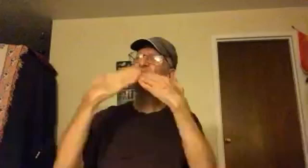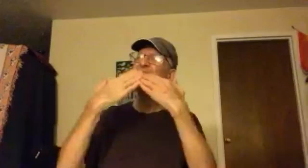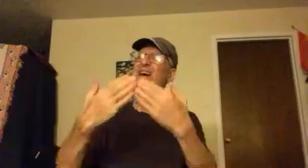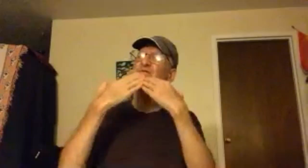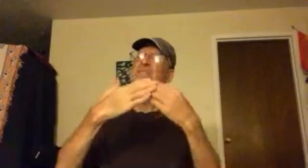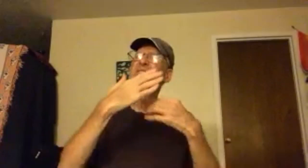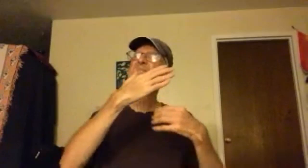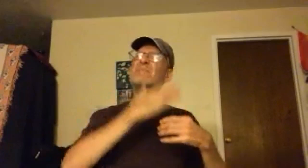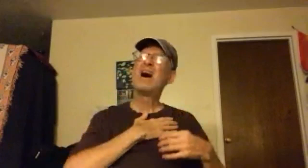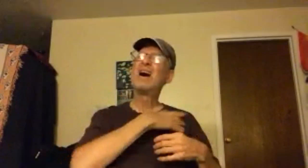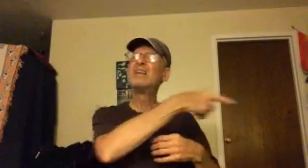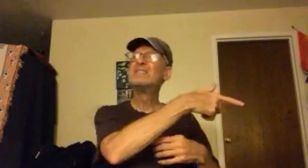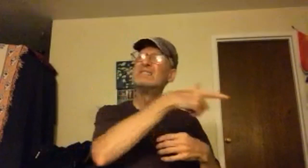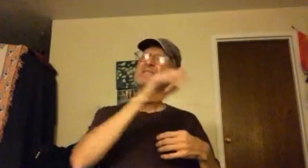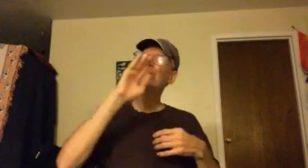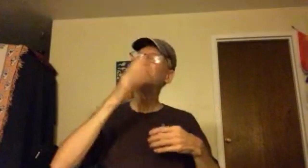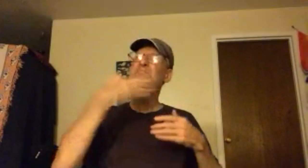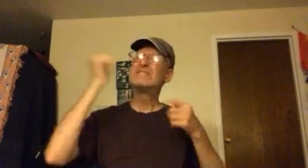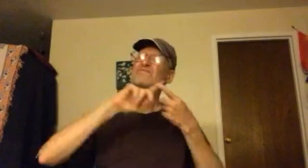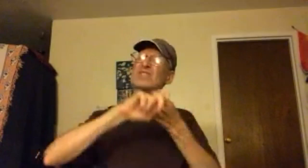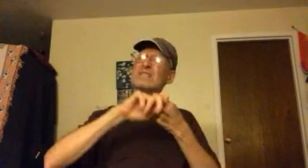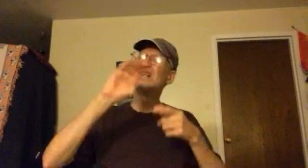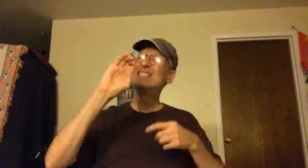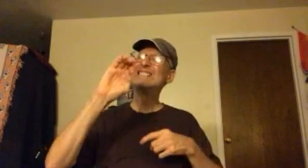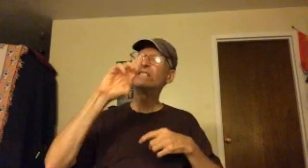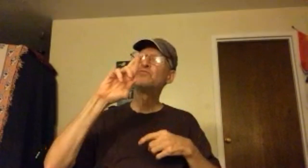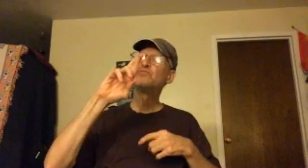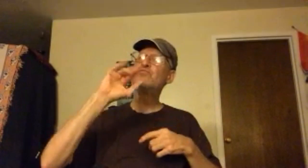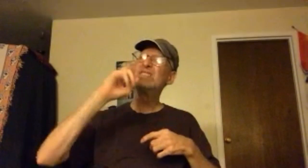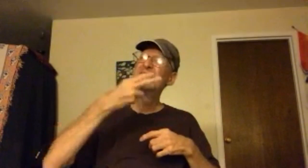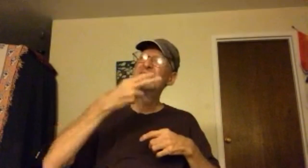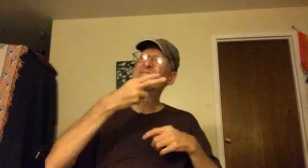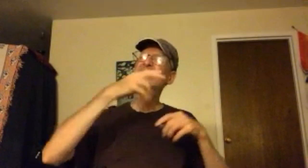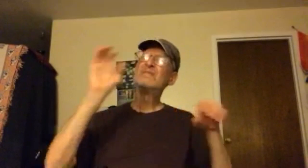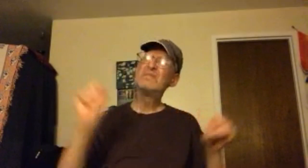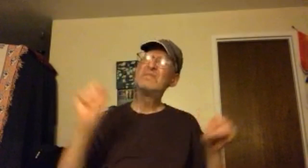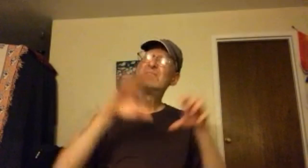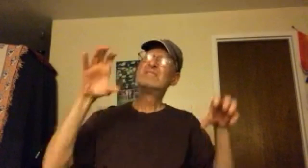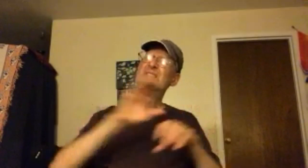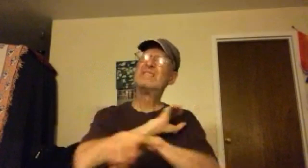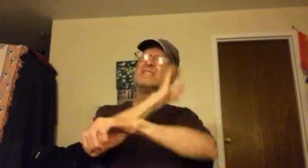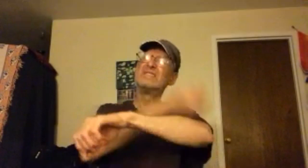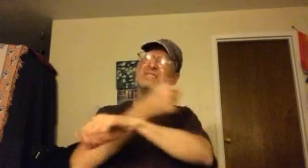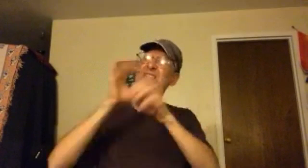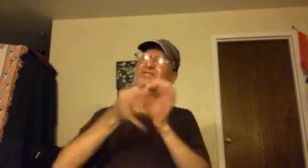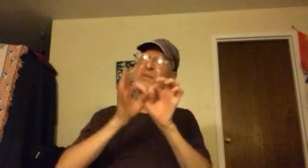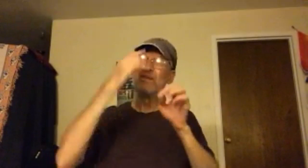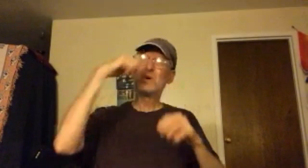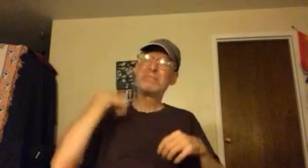Hello, this is Martin speaking. I want to thank you very much. I want to thank my best friend, Rich, for and